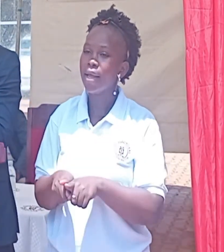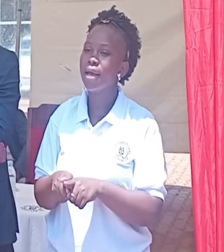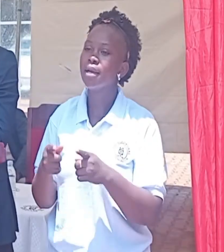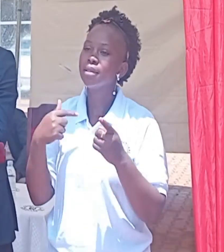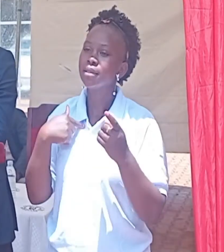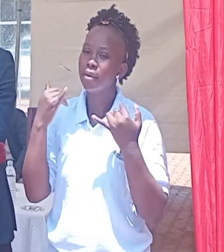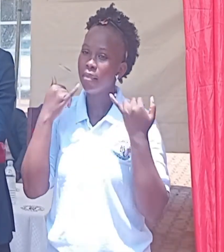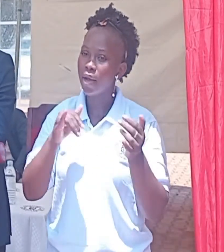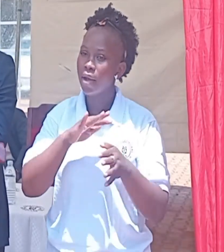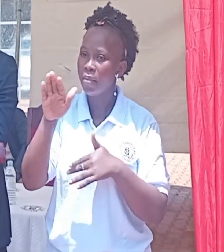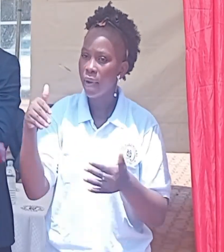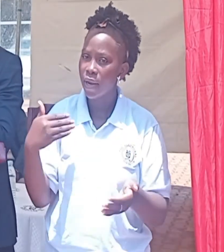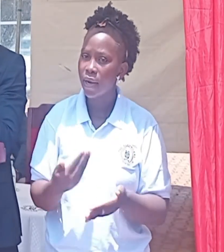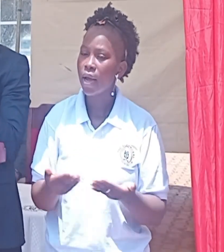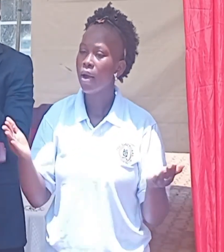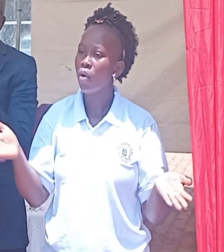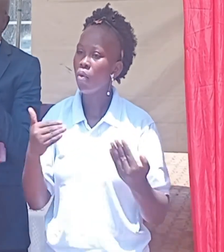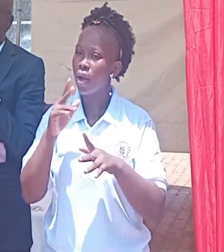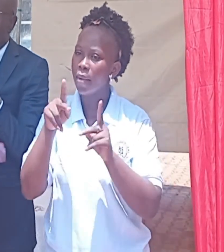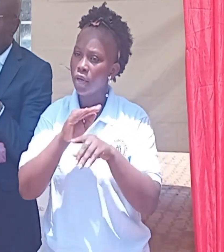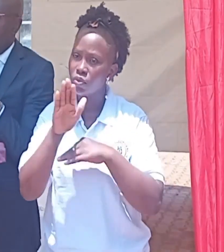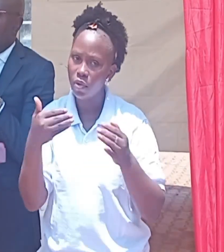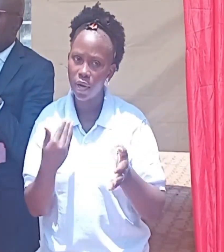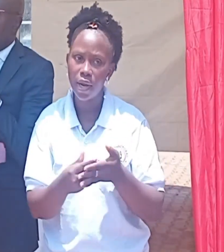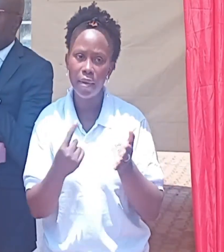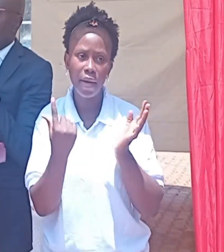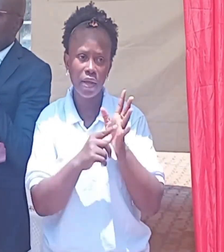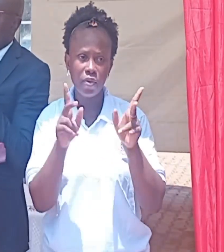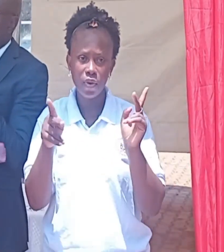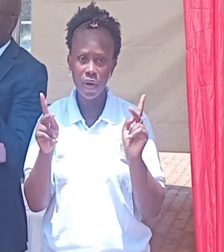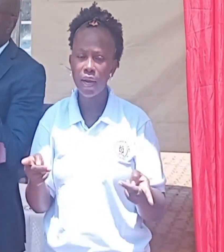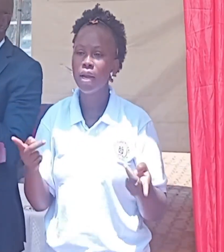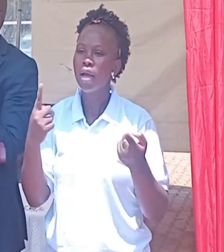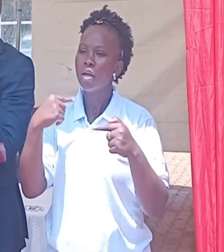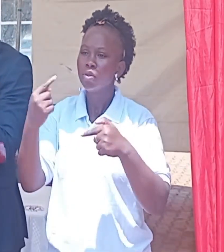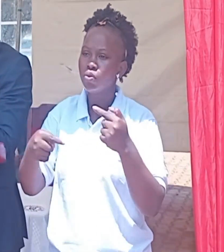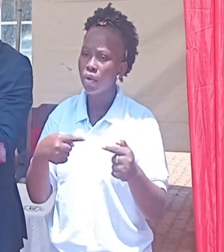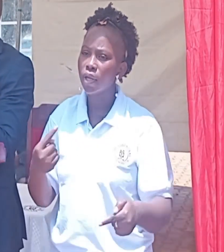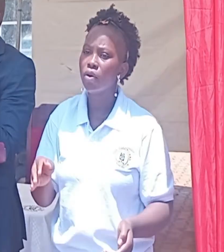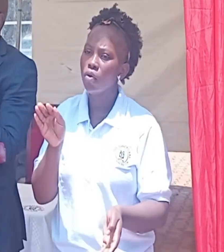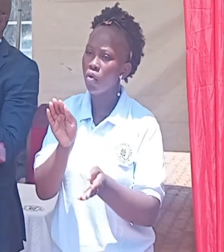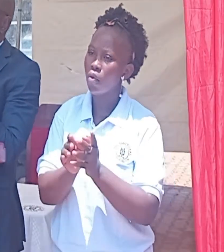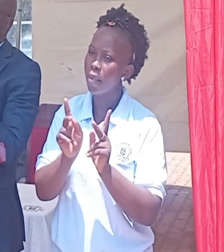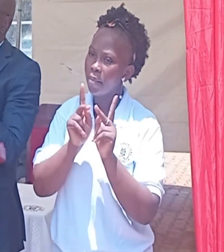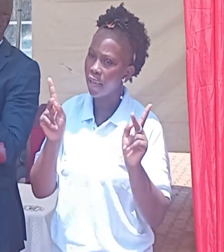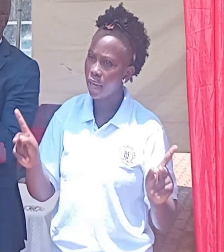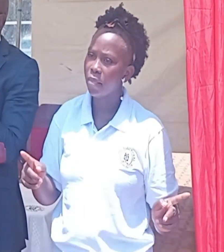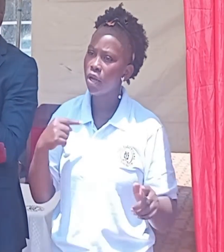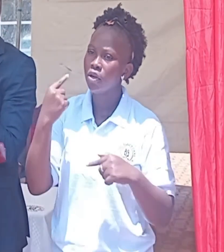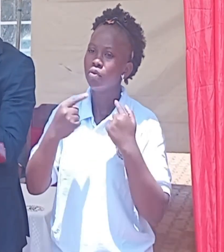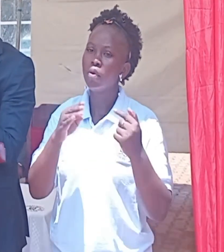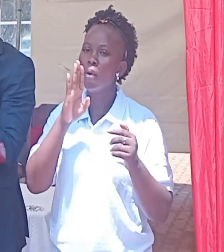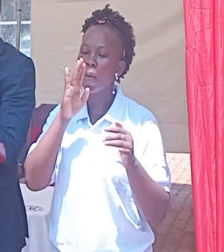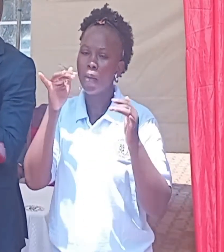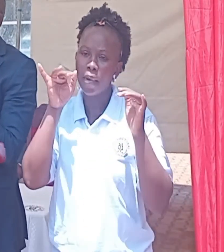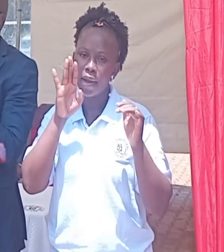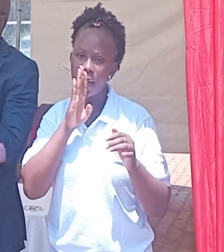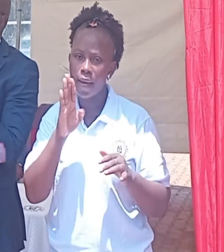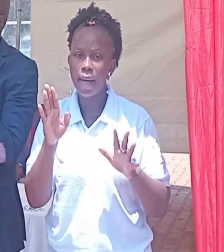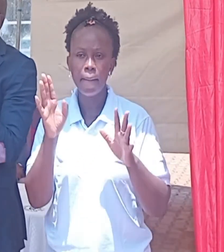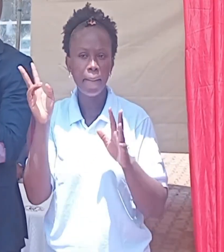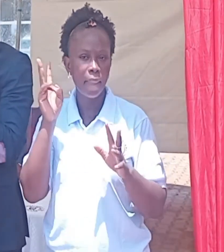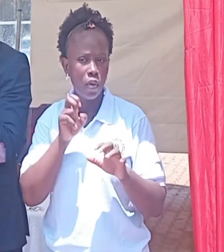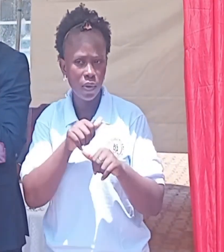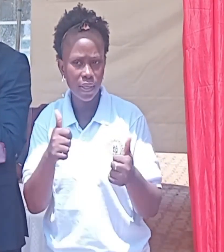nkuutira bonna nkunga abantu bonna bannayuganda nti twongere okuuma emirembe, twongere okubeera abawulize era